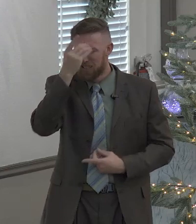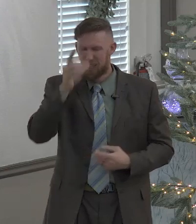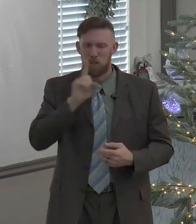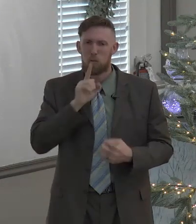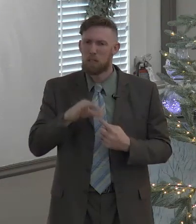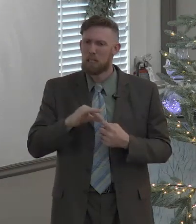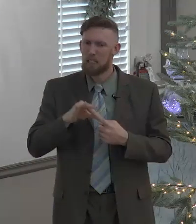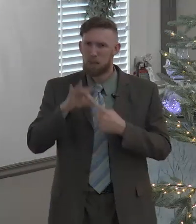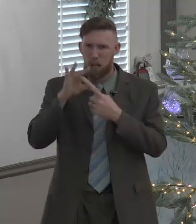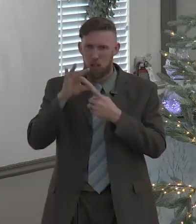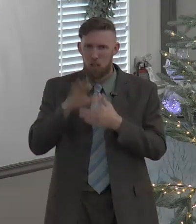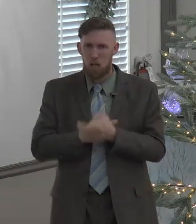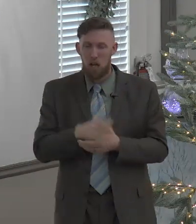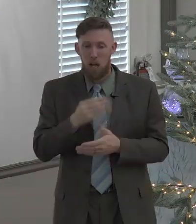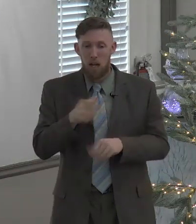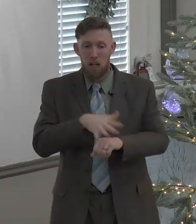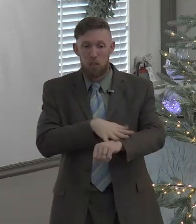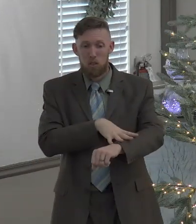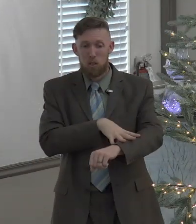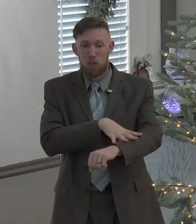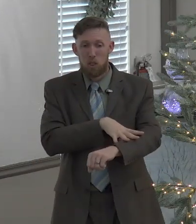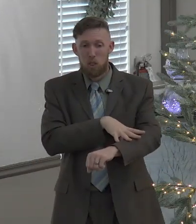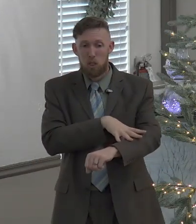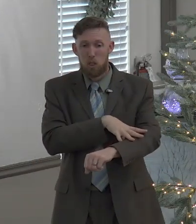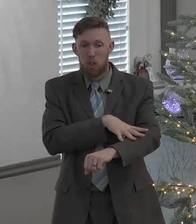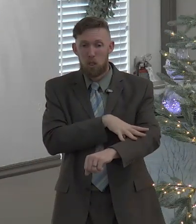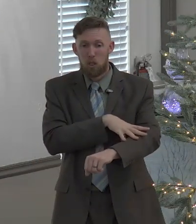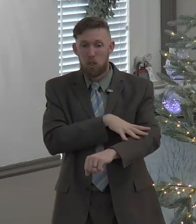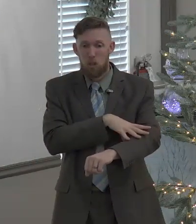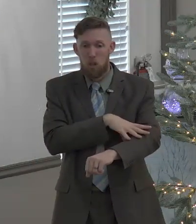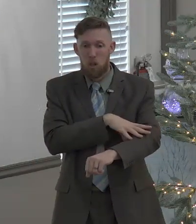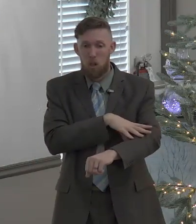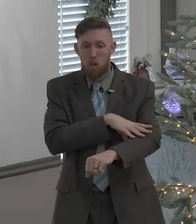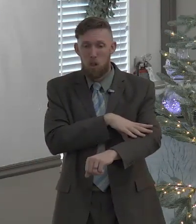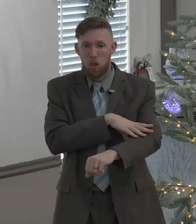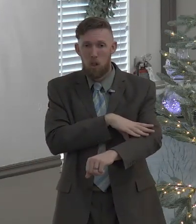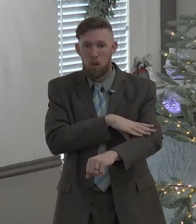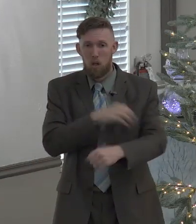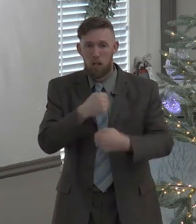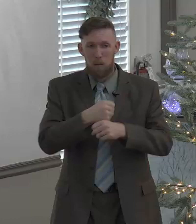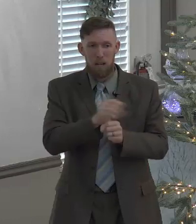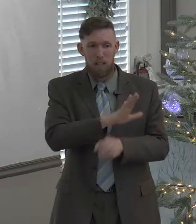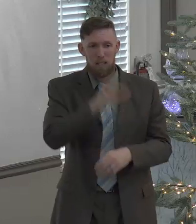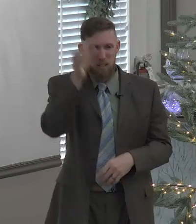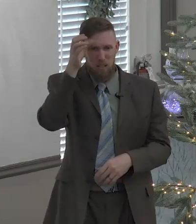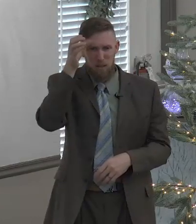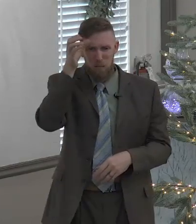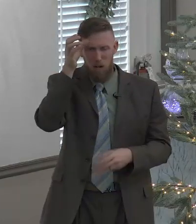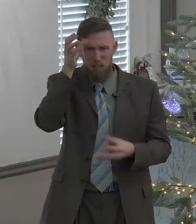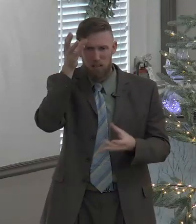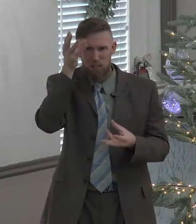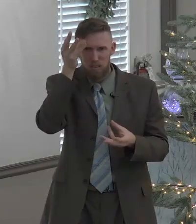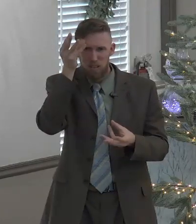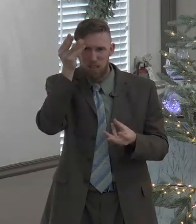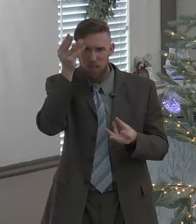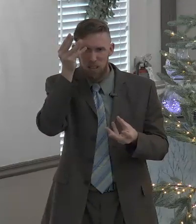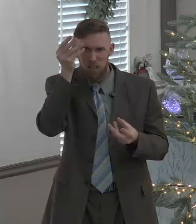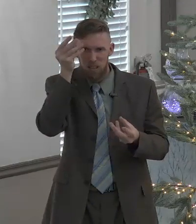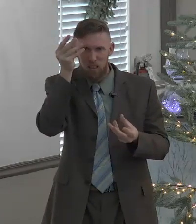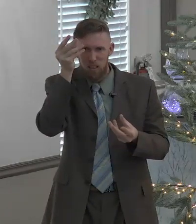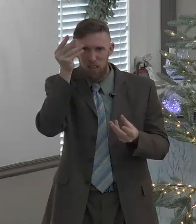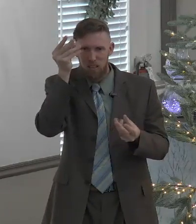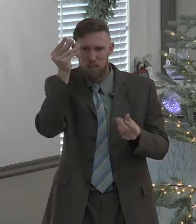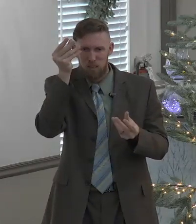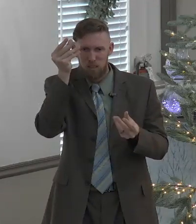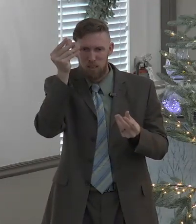ataxia, very rare brain disease, and it slowly has been deteriorating his